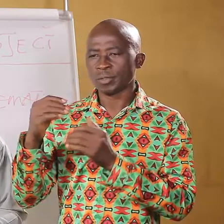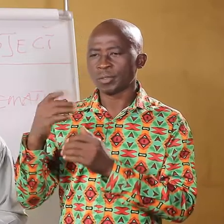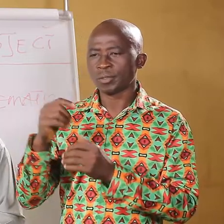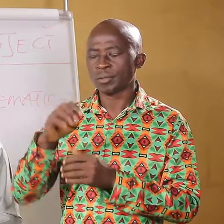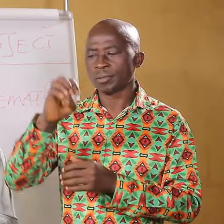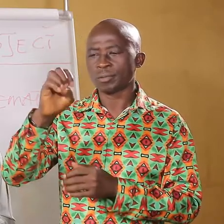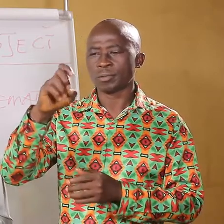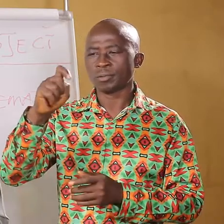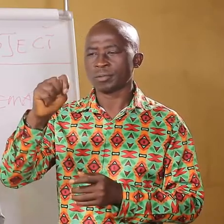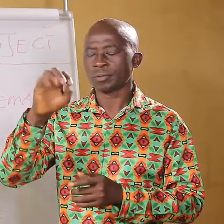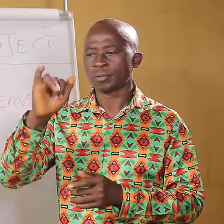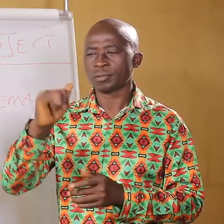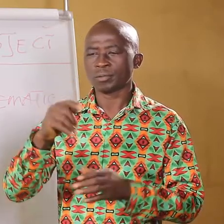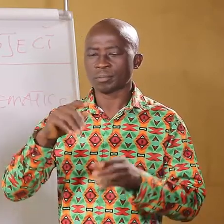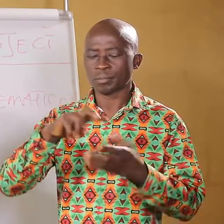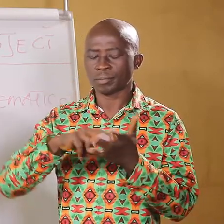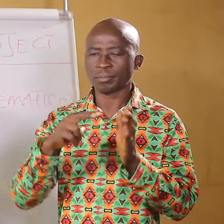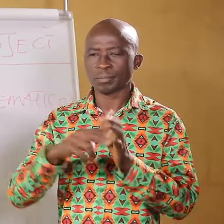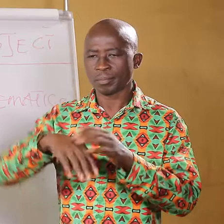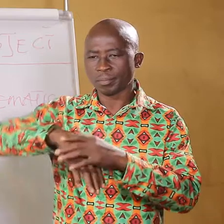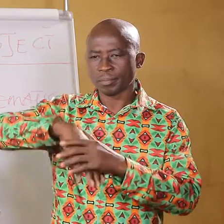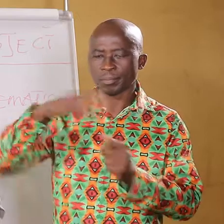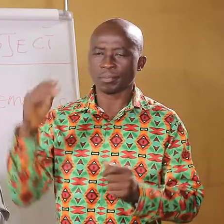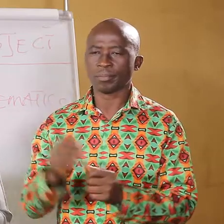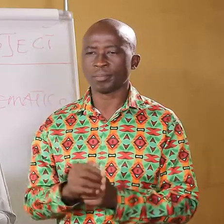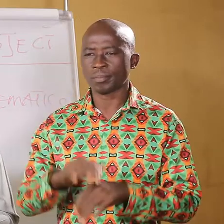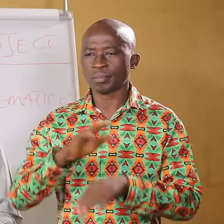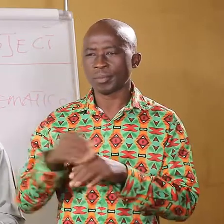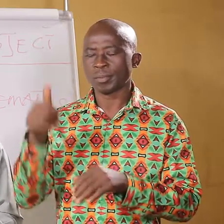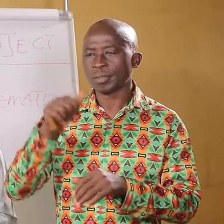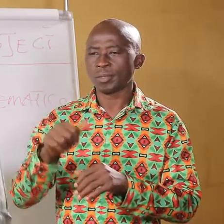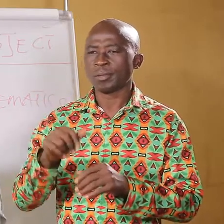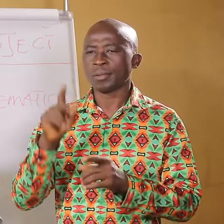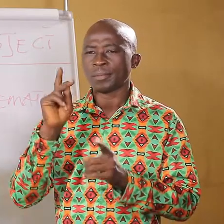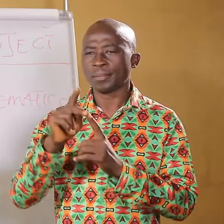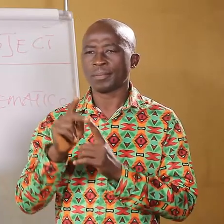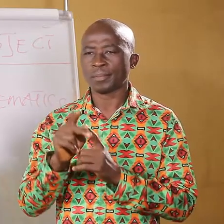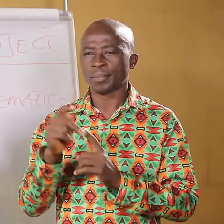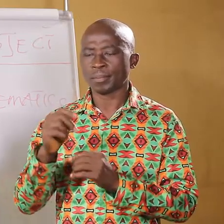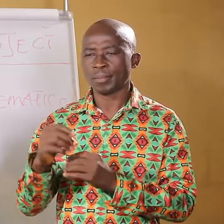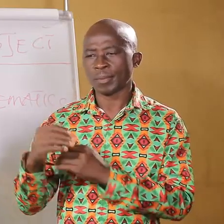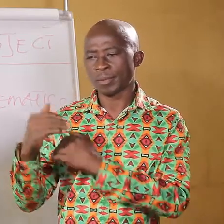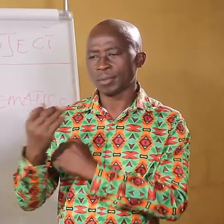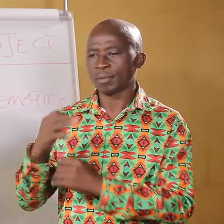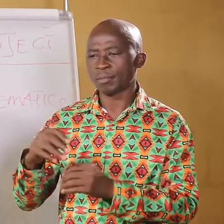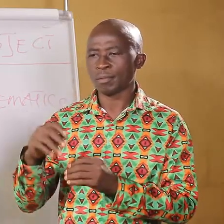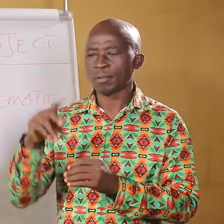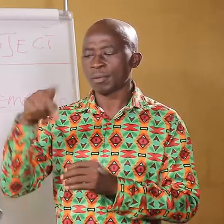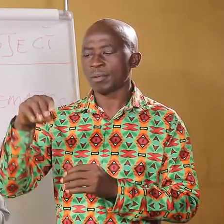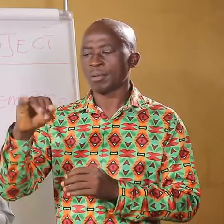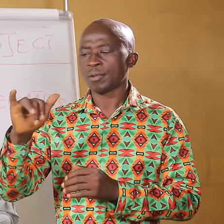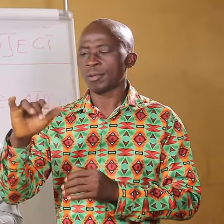simply means outside. So at any point the sides of a polygon